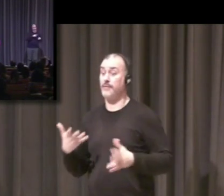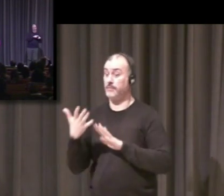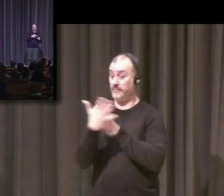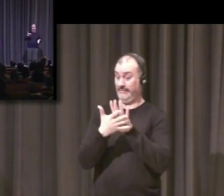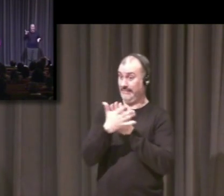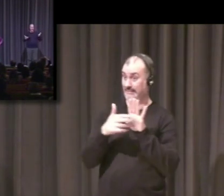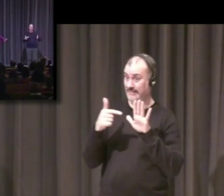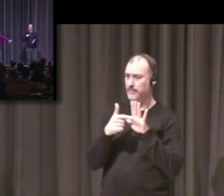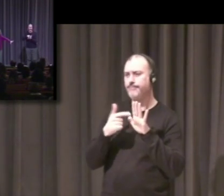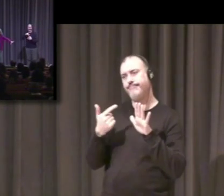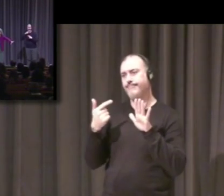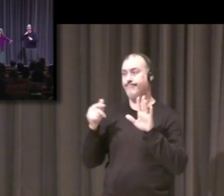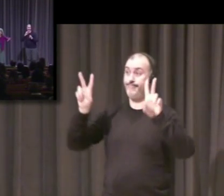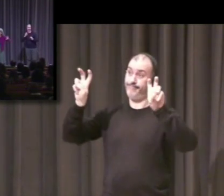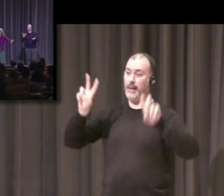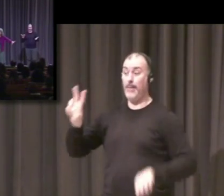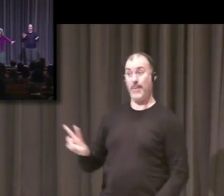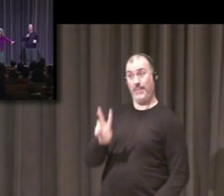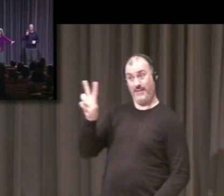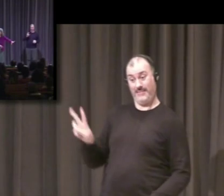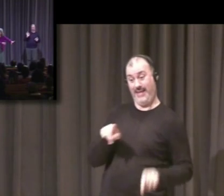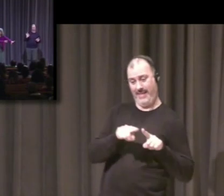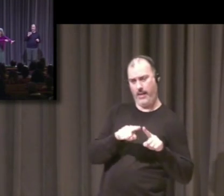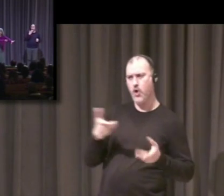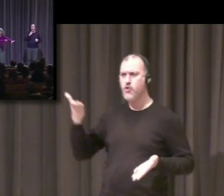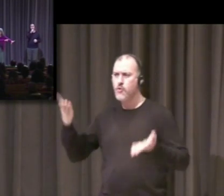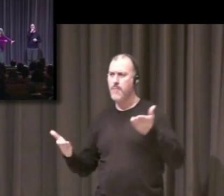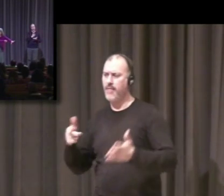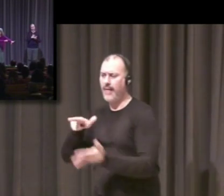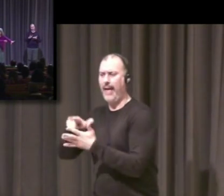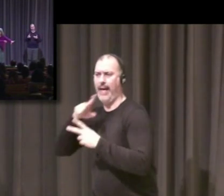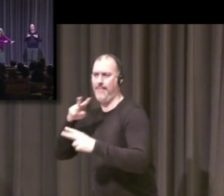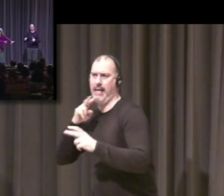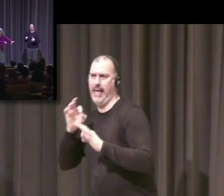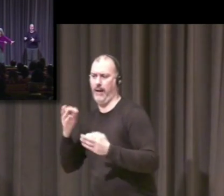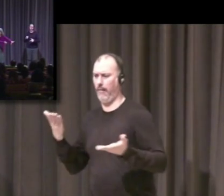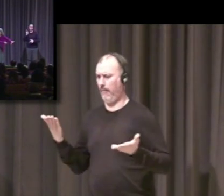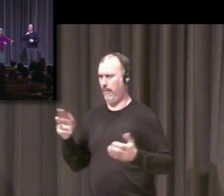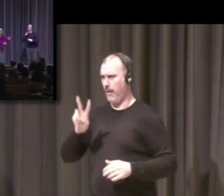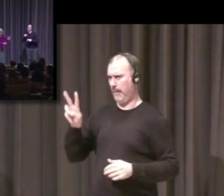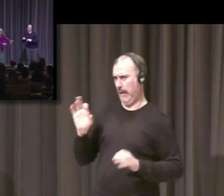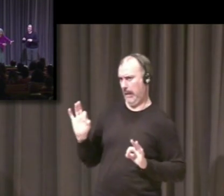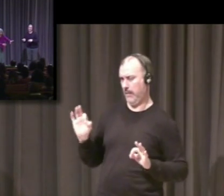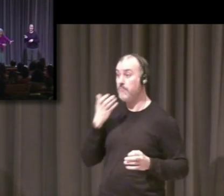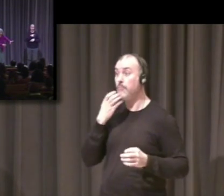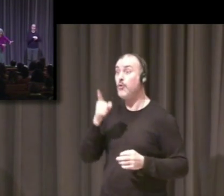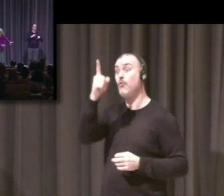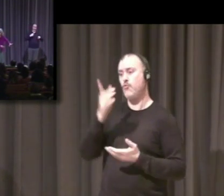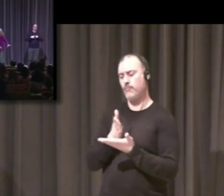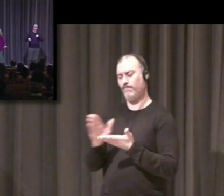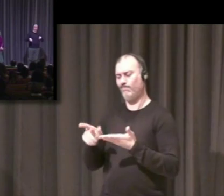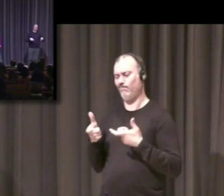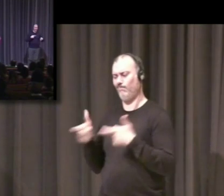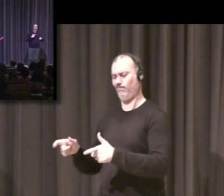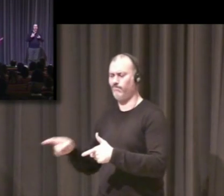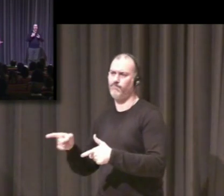only speech. Another guy says, let's give them sign language. Maybe let's give them speech too, but let's make sure we give them sign